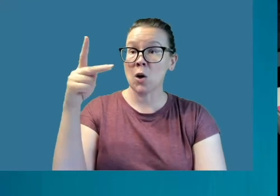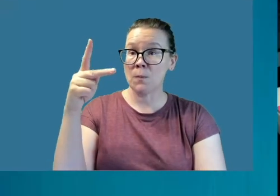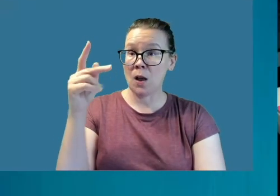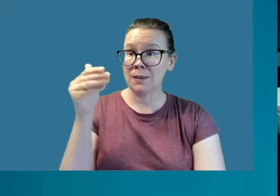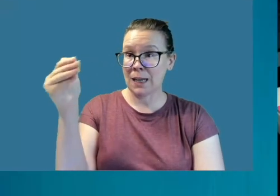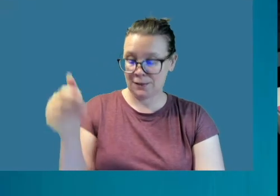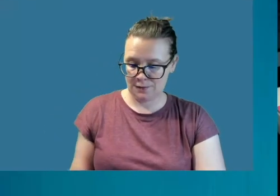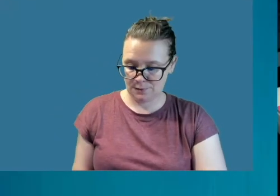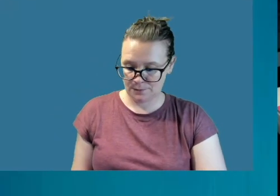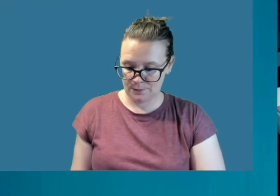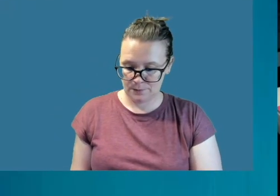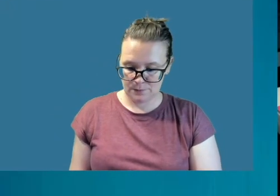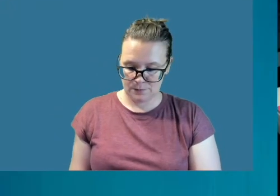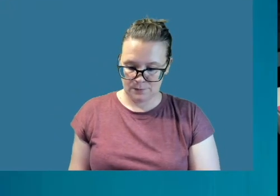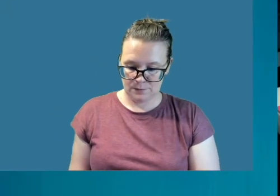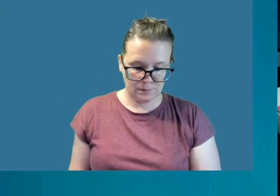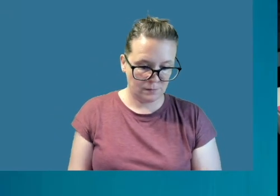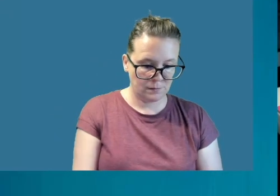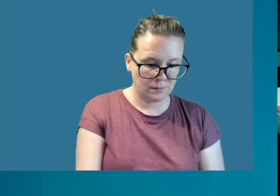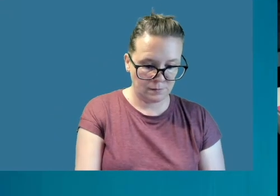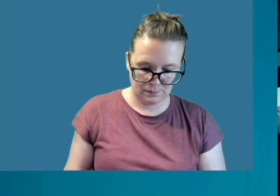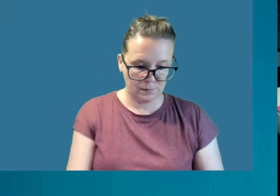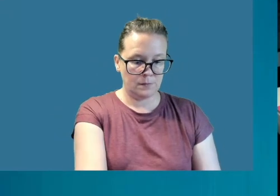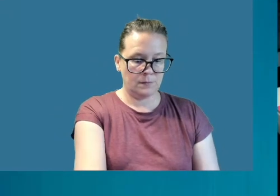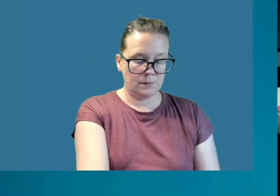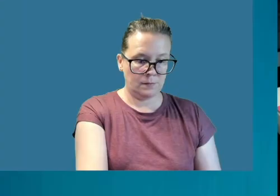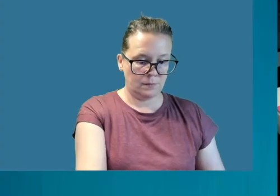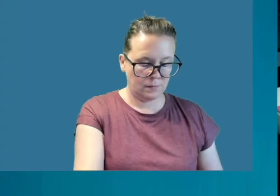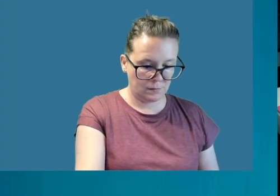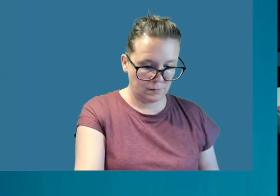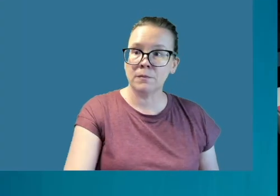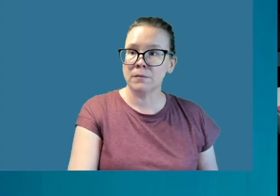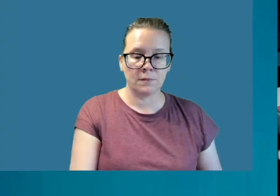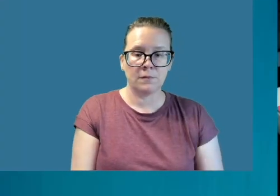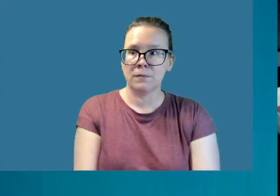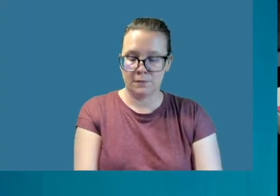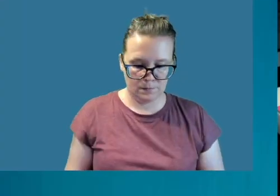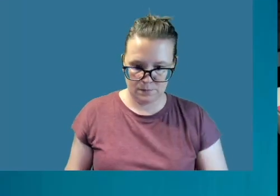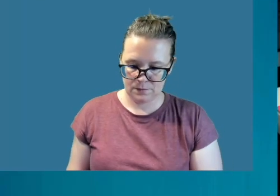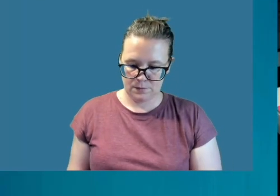And then the next round is going to be with this purple polka dot fabric.